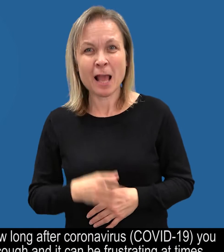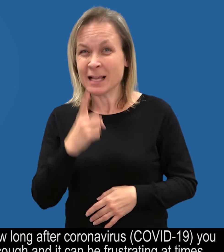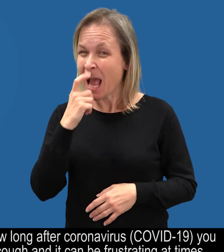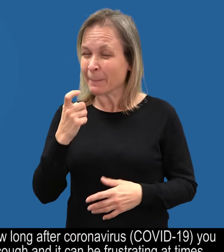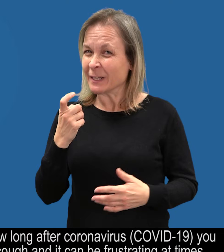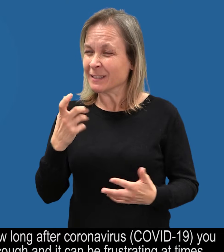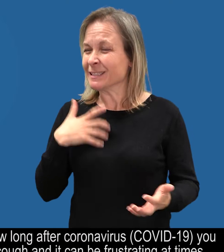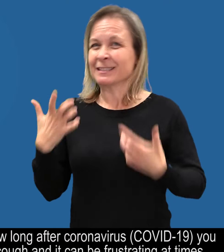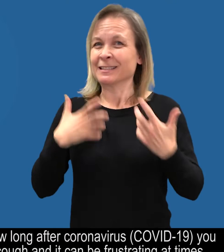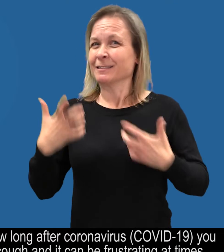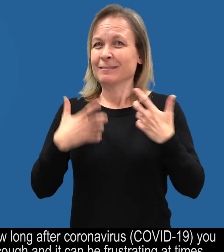times.